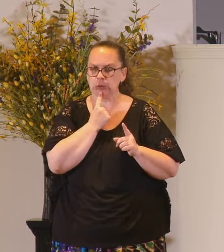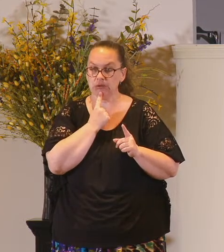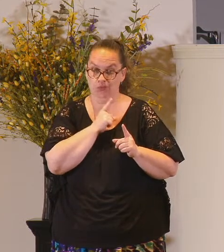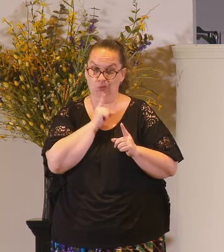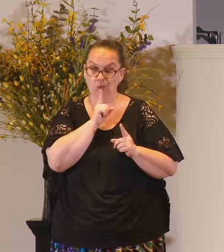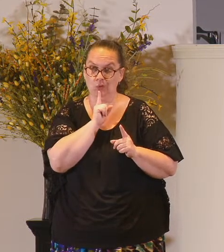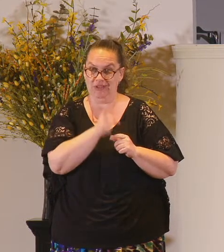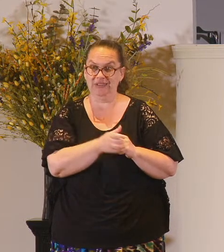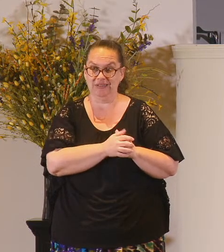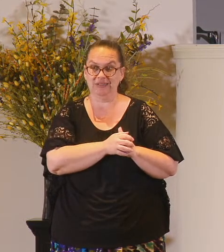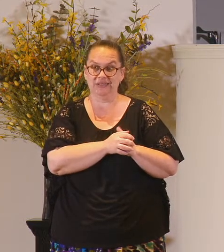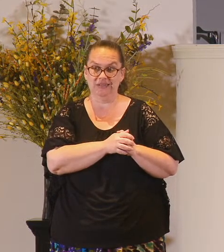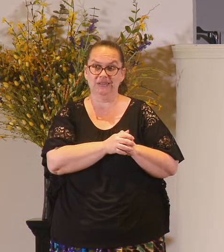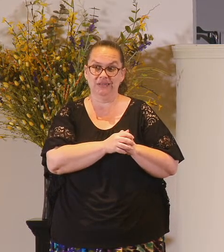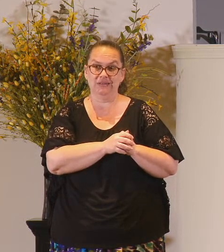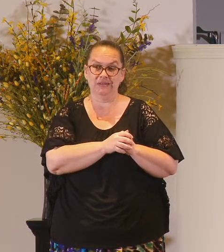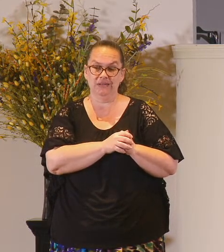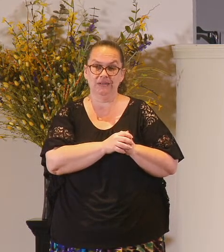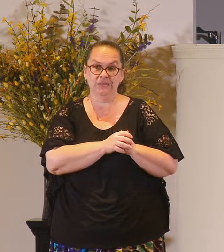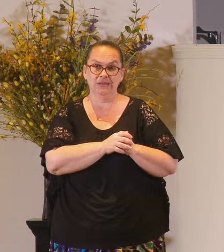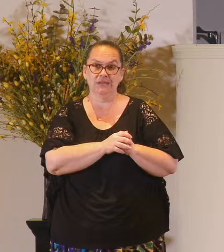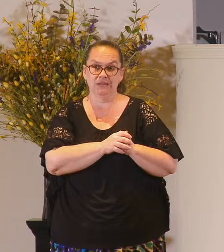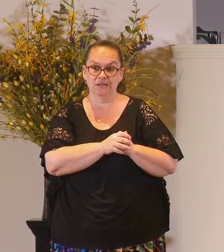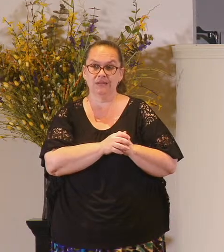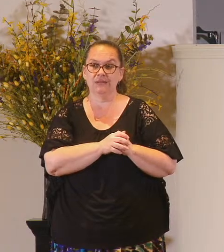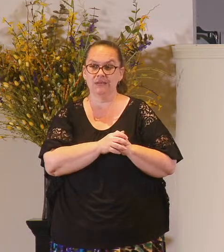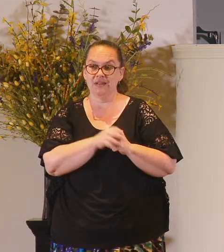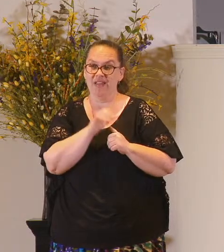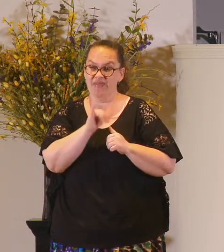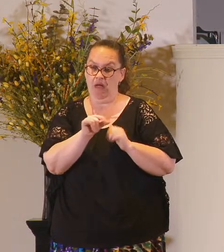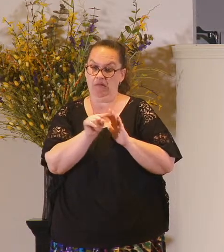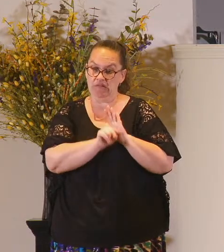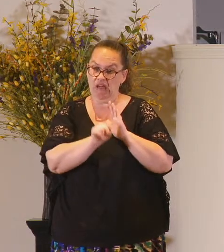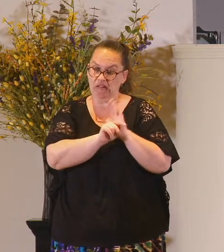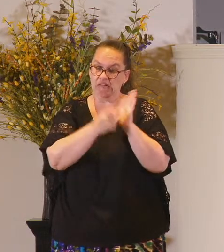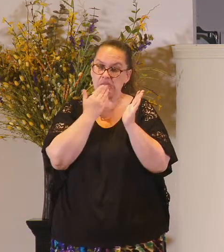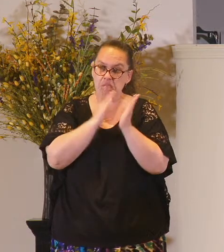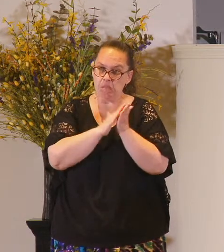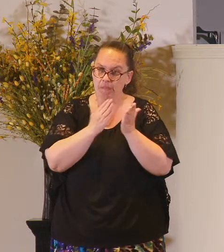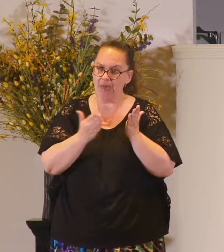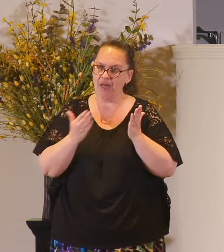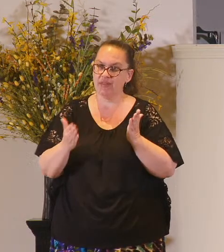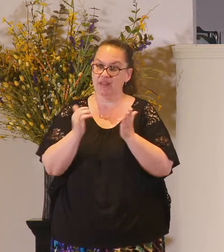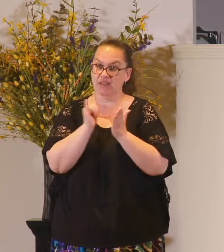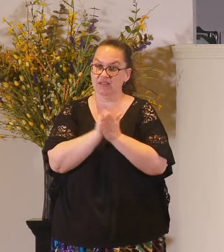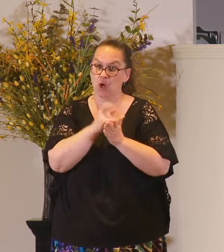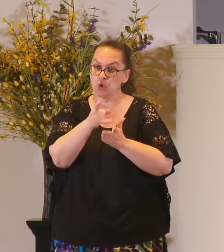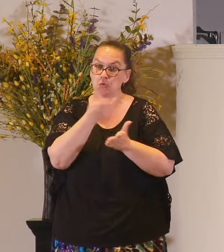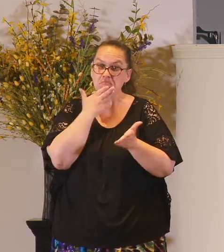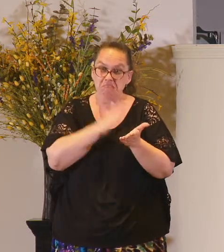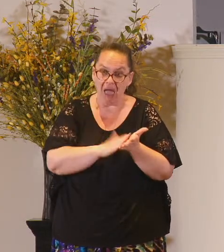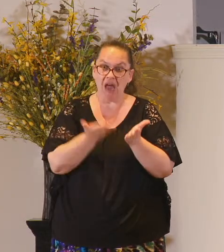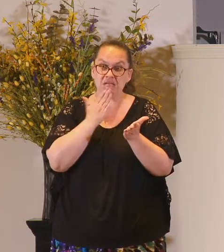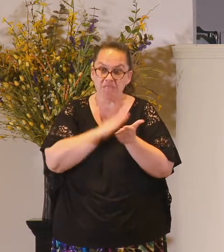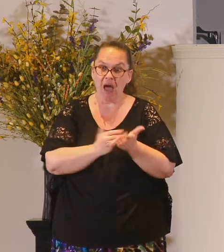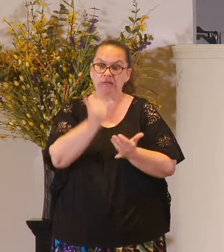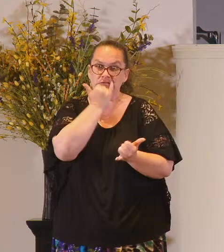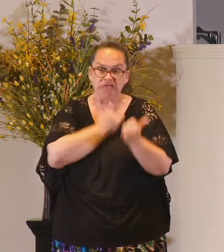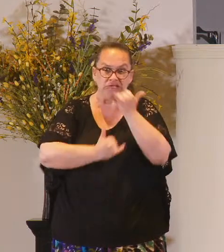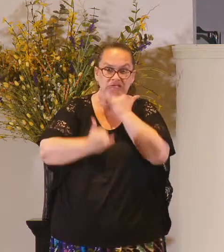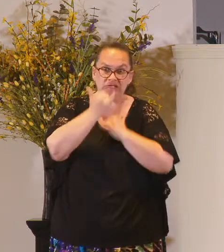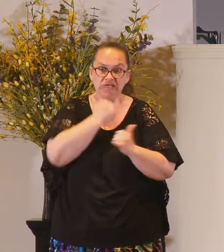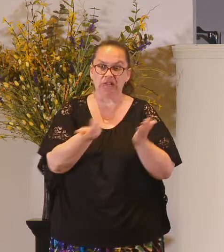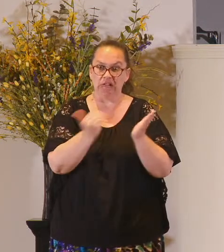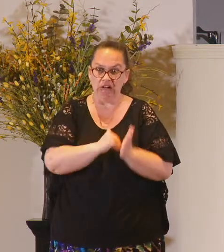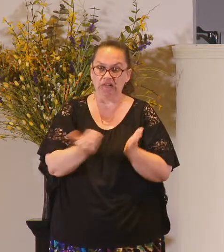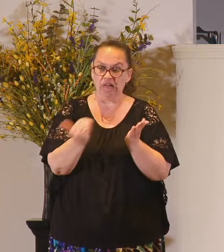It's the leaven that goes unrepented and continues to ferment and rot,